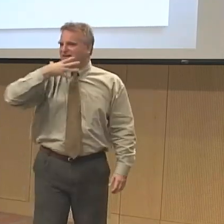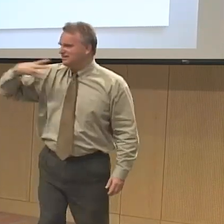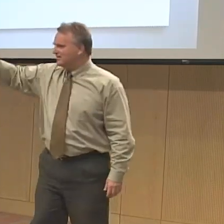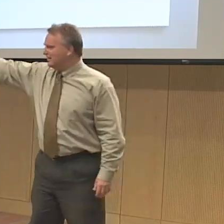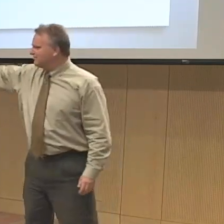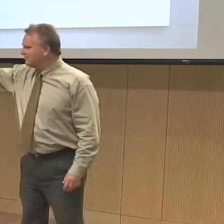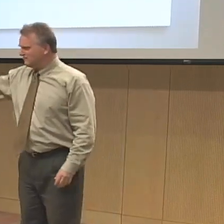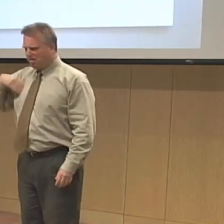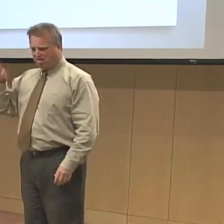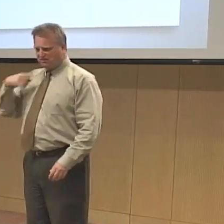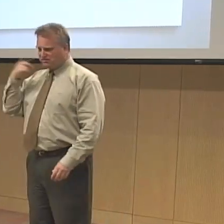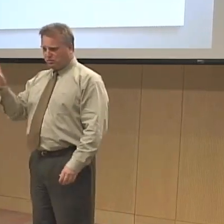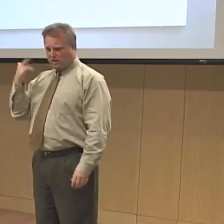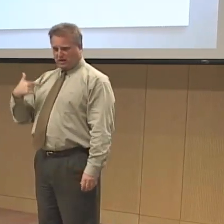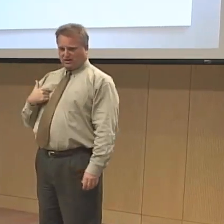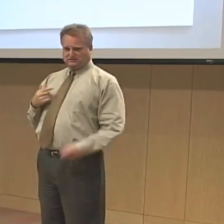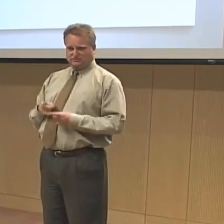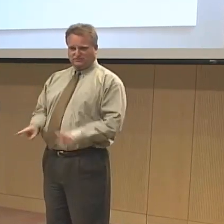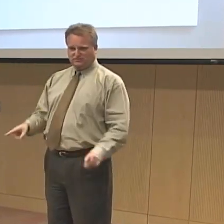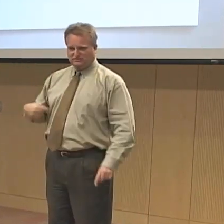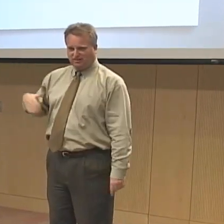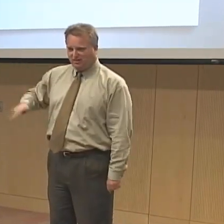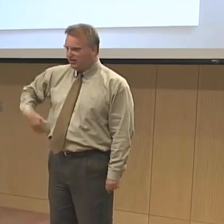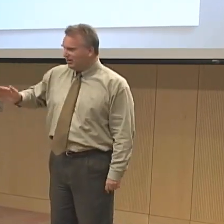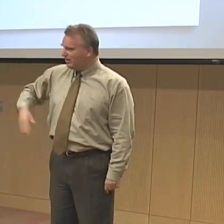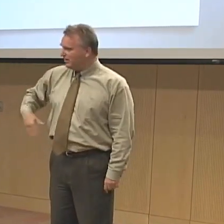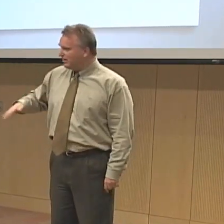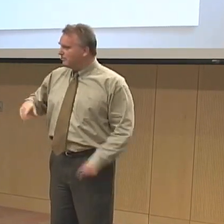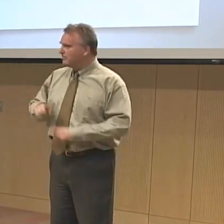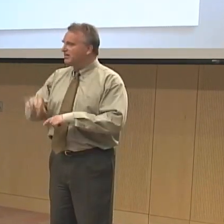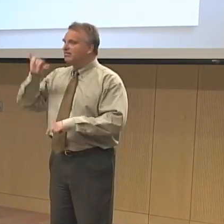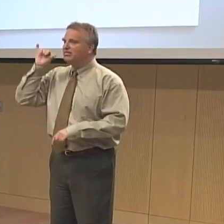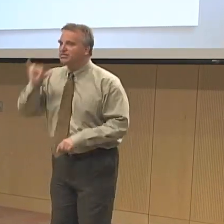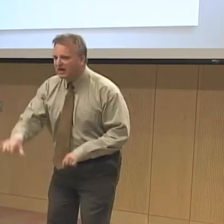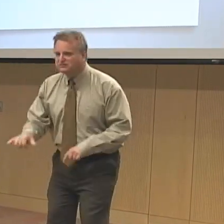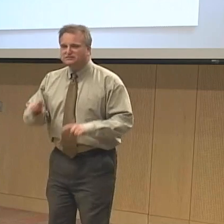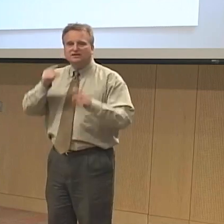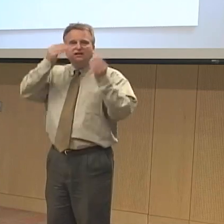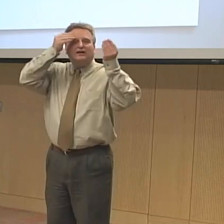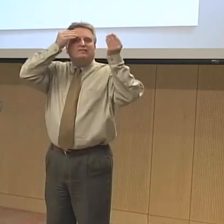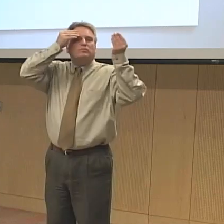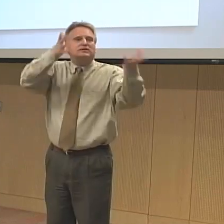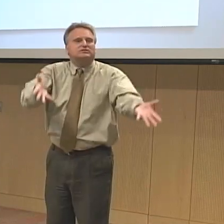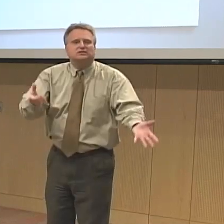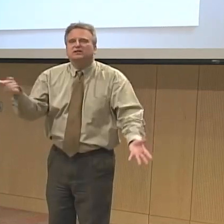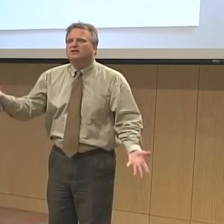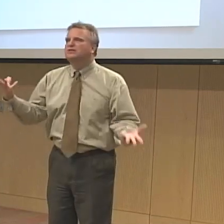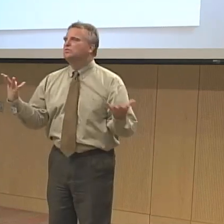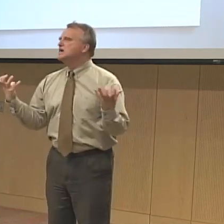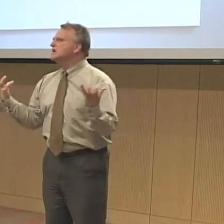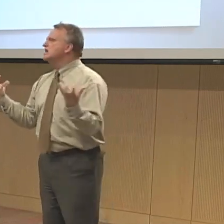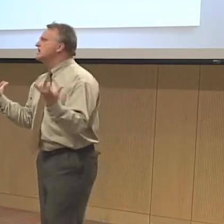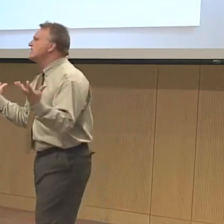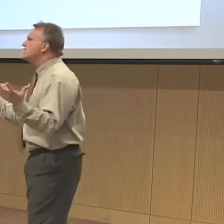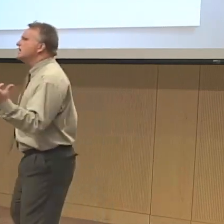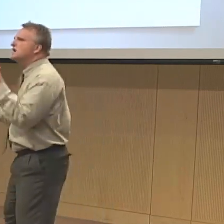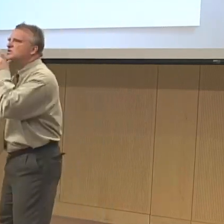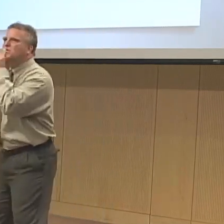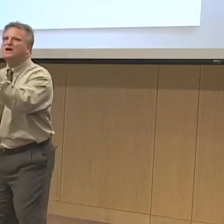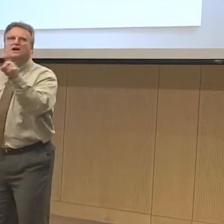you for helping me understand why my parents got divorced, because I never knew why my parents got divorced. Again, that's information sharing. They want